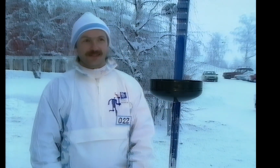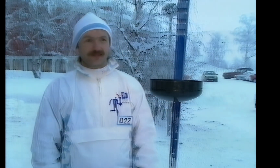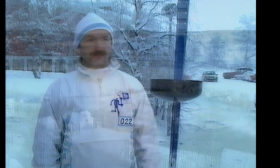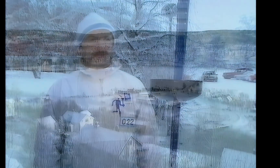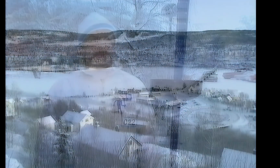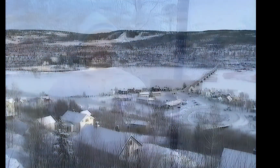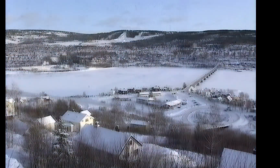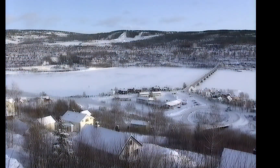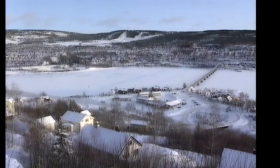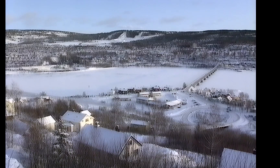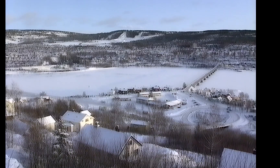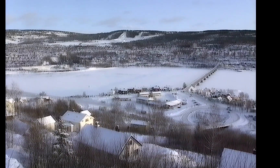day.